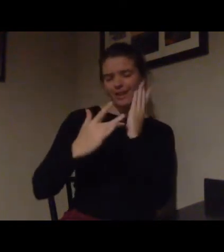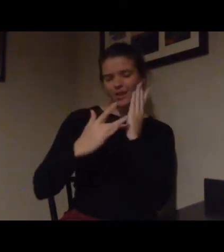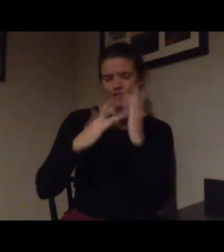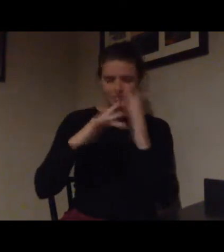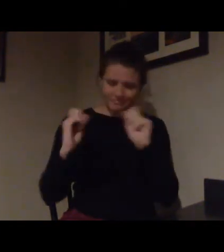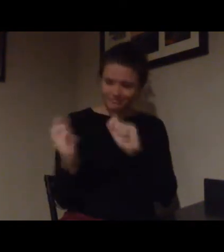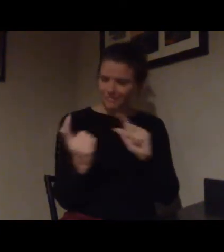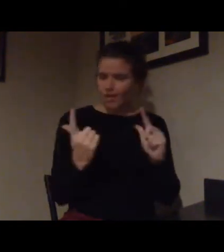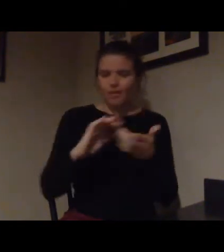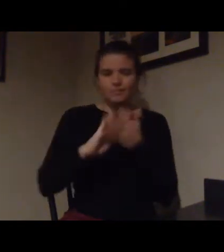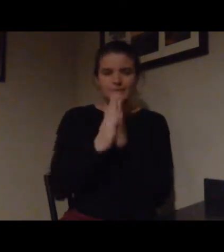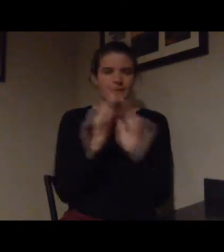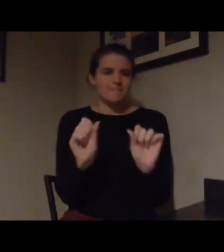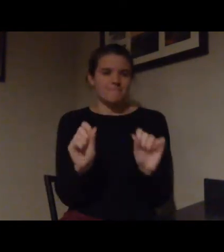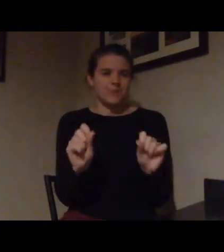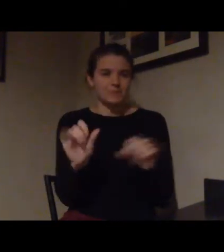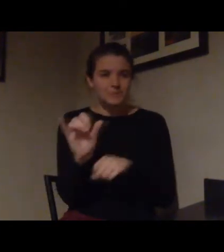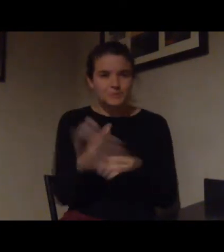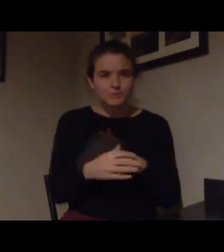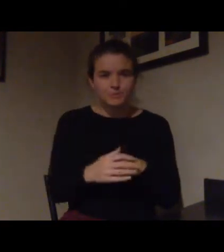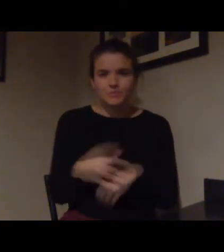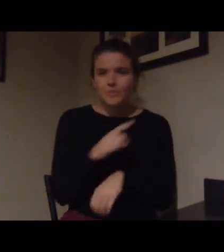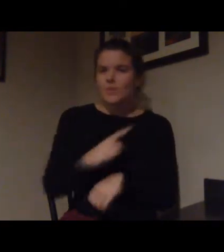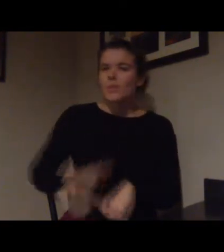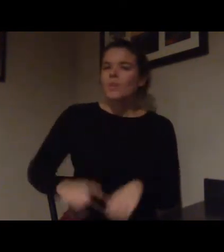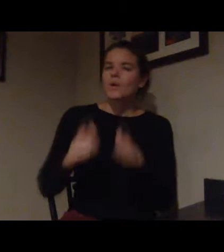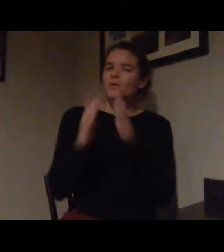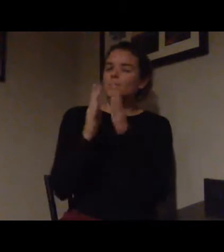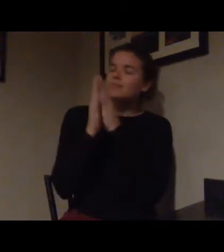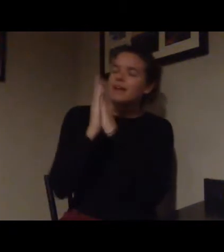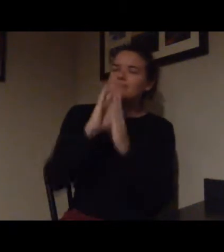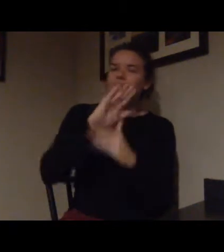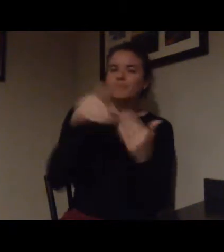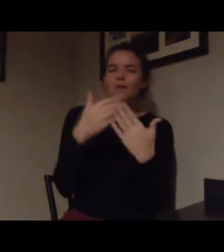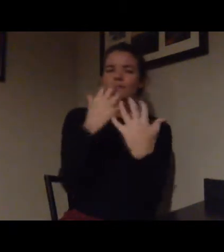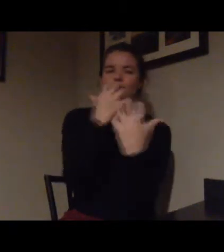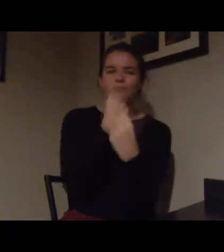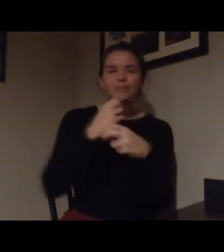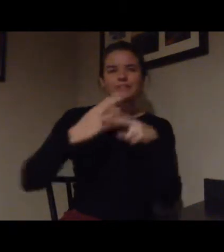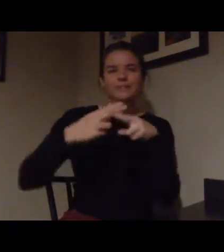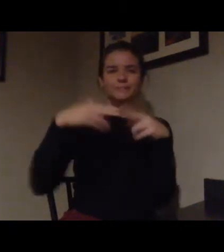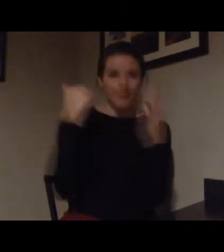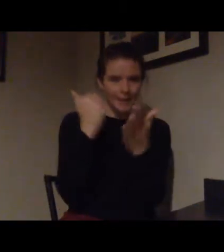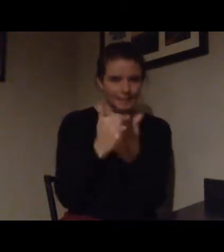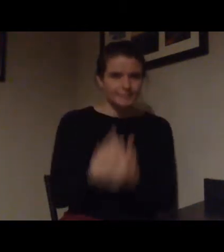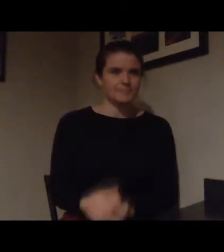well. And Lord, we just ask all this in your precious name. Amen. Amen.